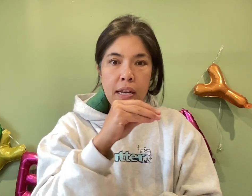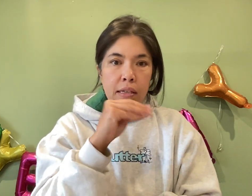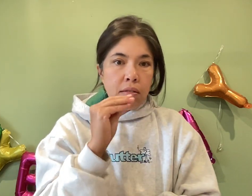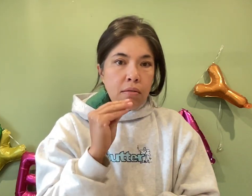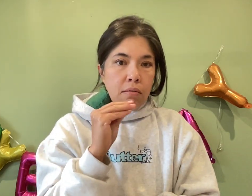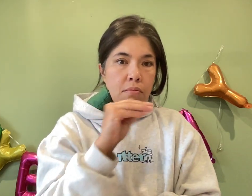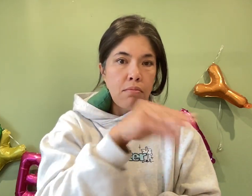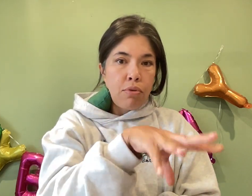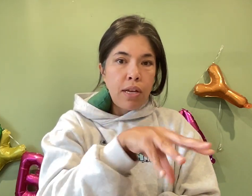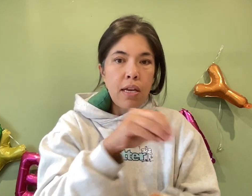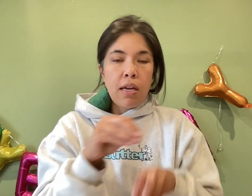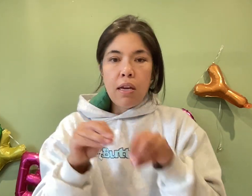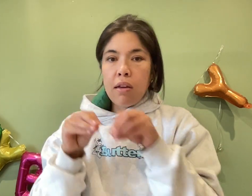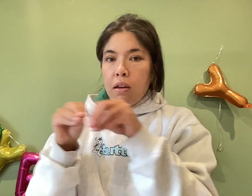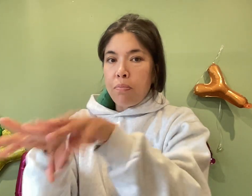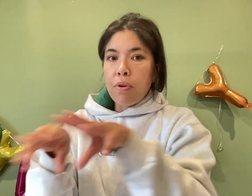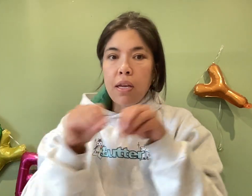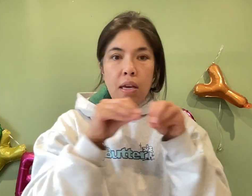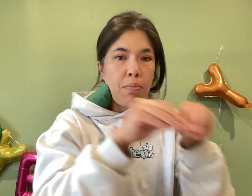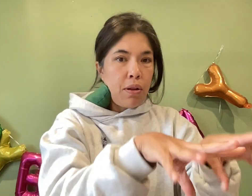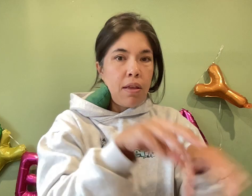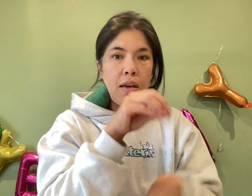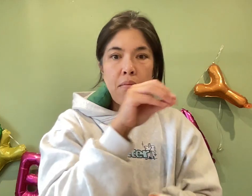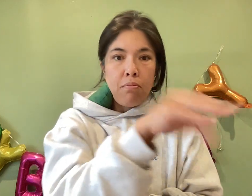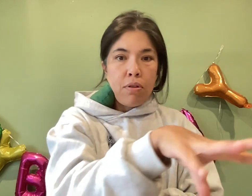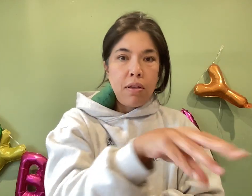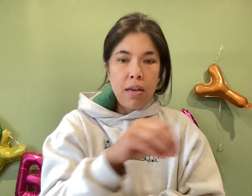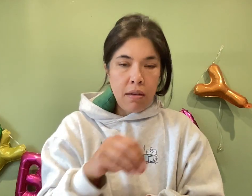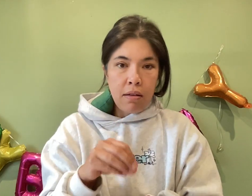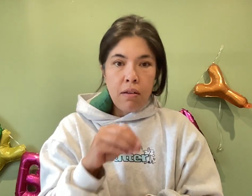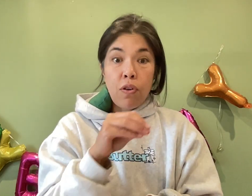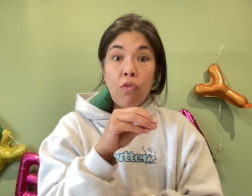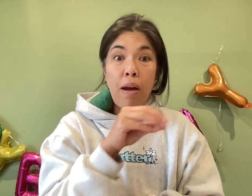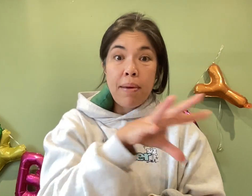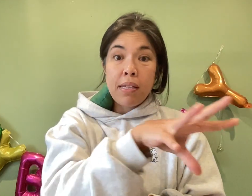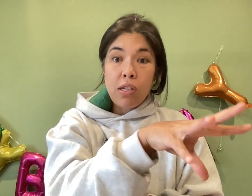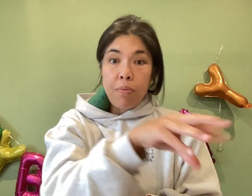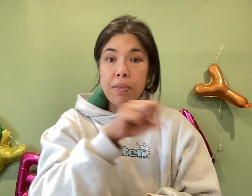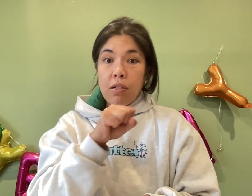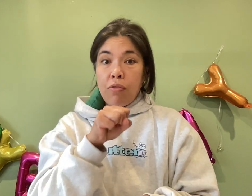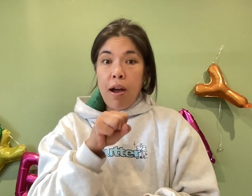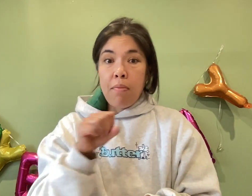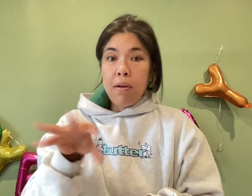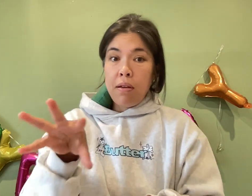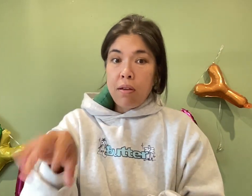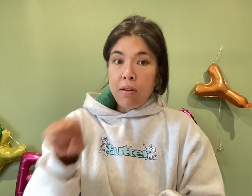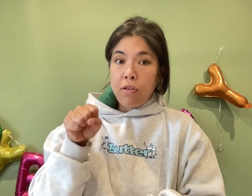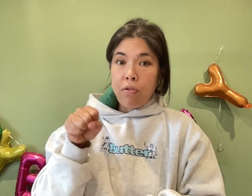is putting. You know, put here, put it there, put it there. If you're grabbing, it's the opposite. Grab.